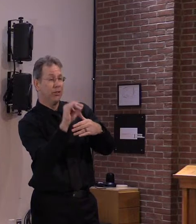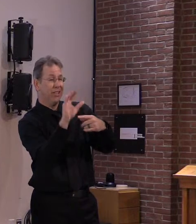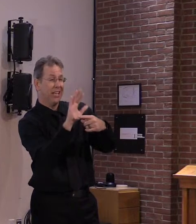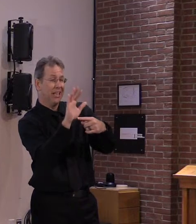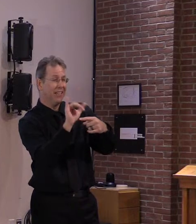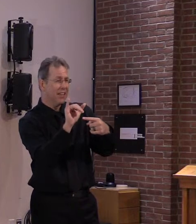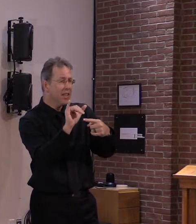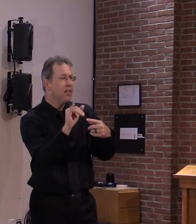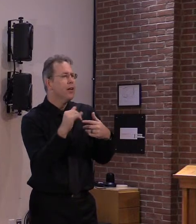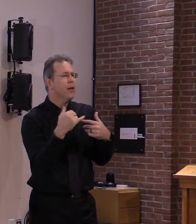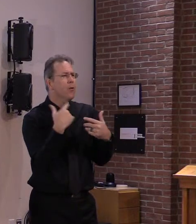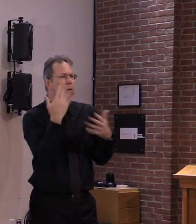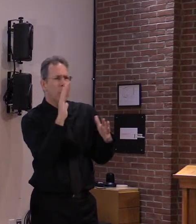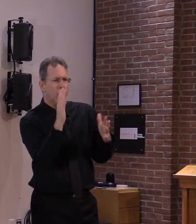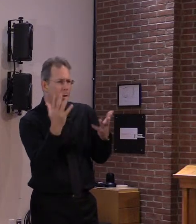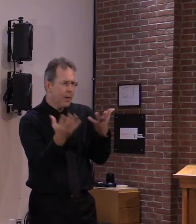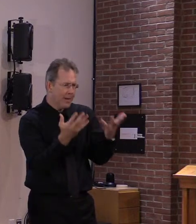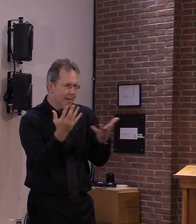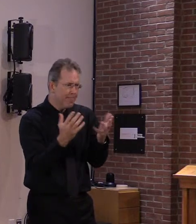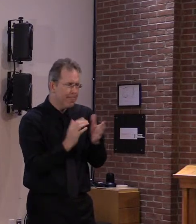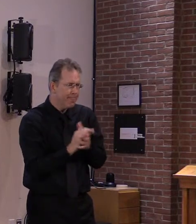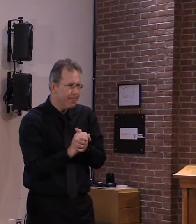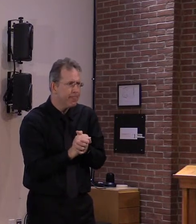is almost certainly going to return?